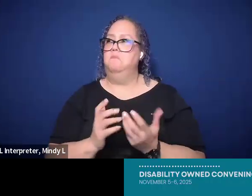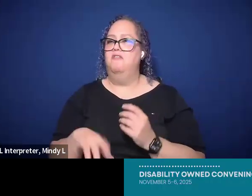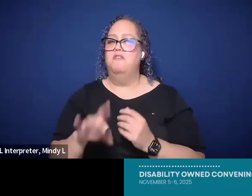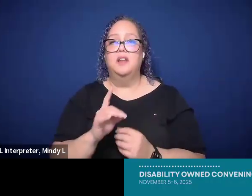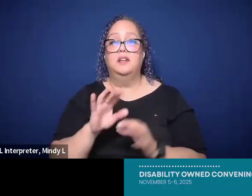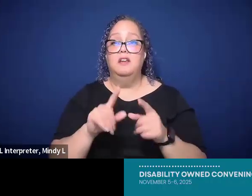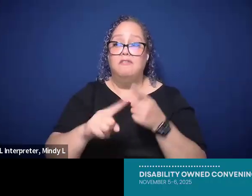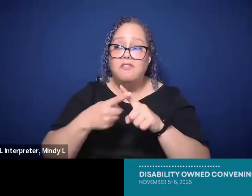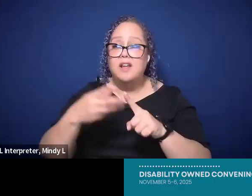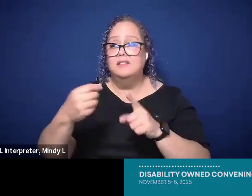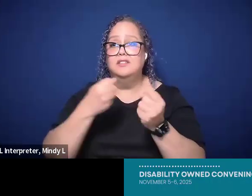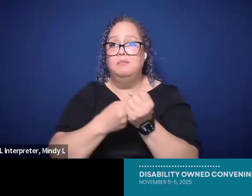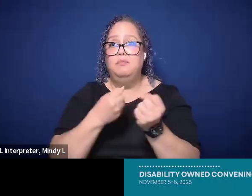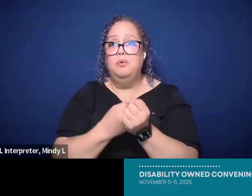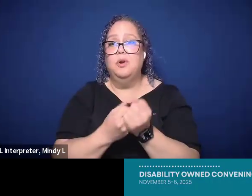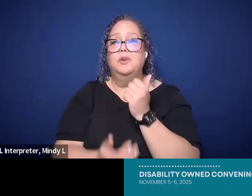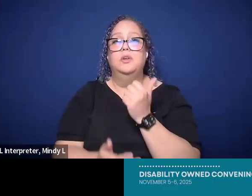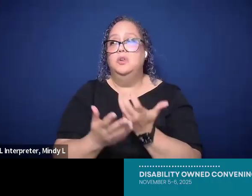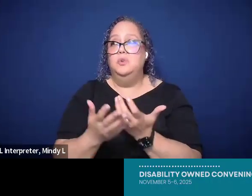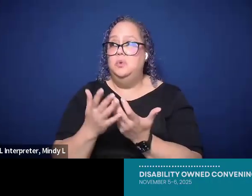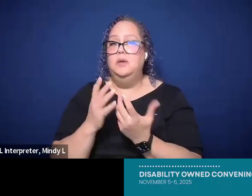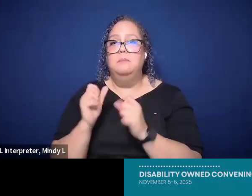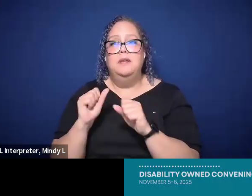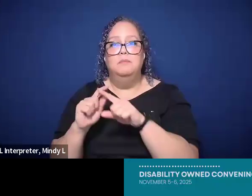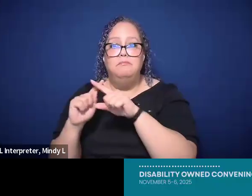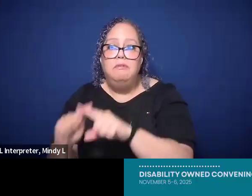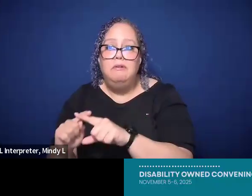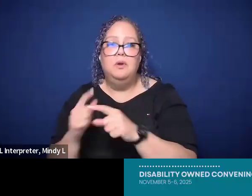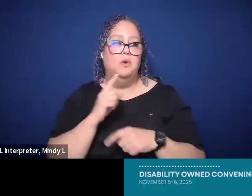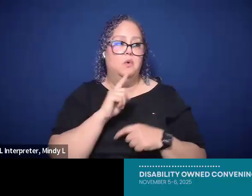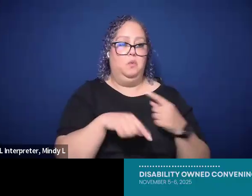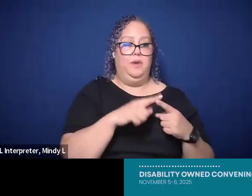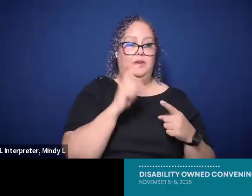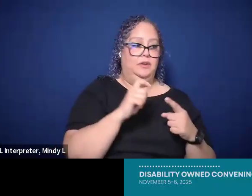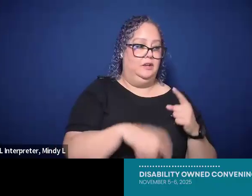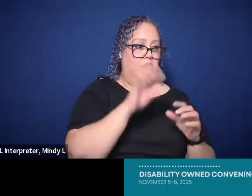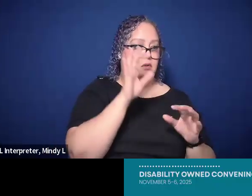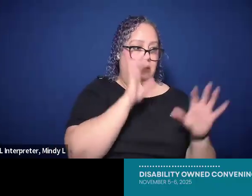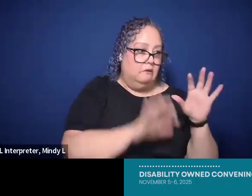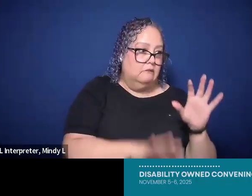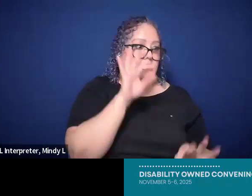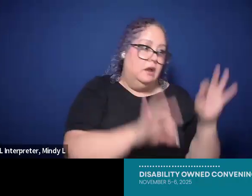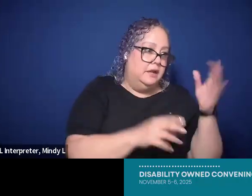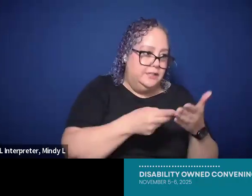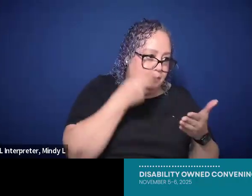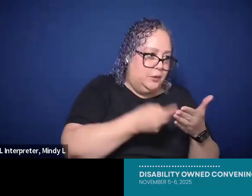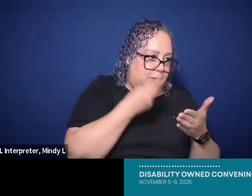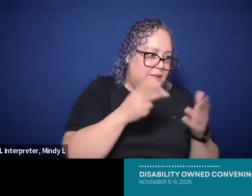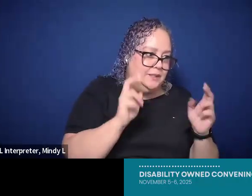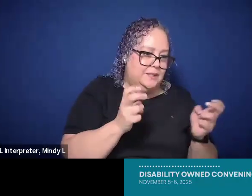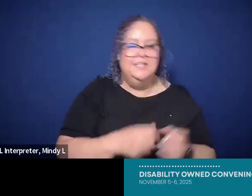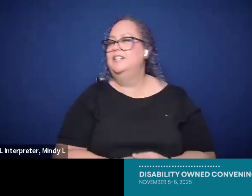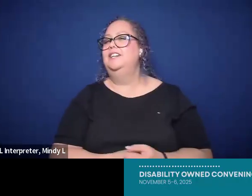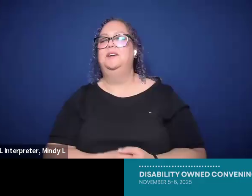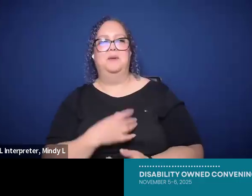support to help lean on when you need to find spoons? When you need to find spoons. I like that. Um,